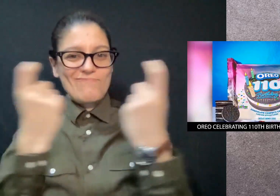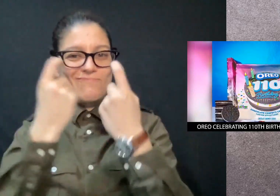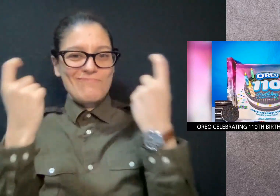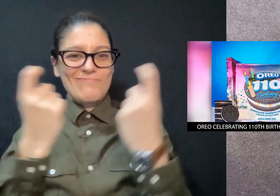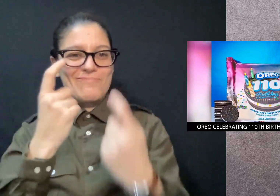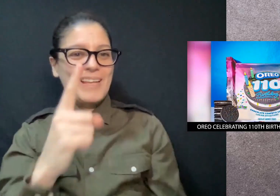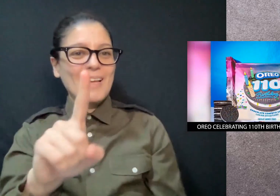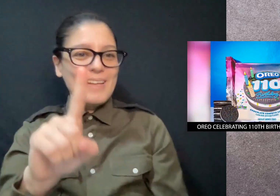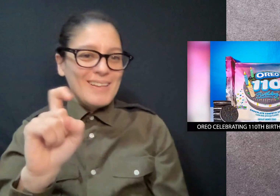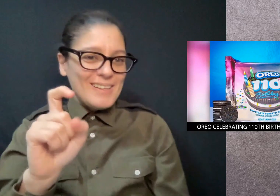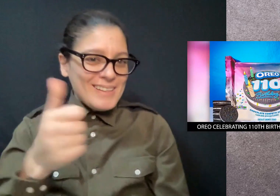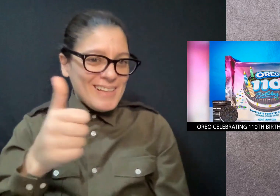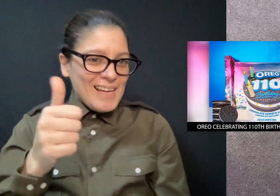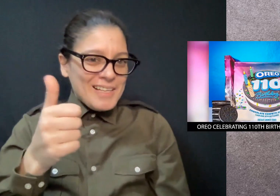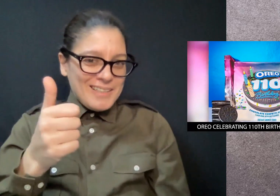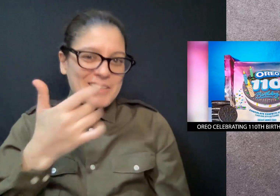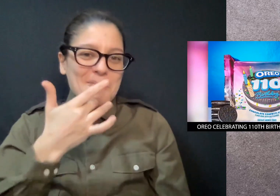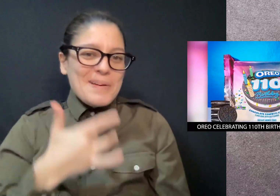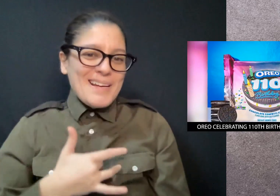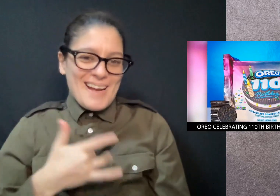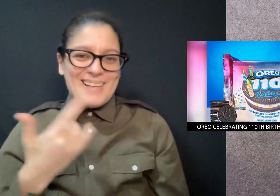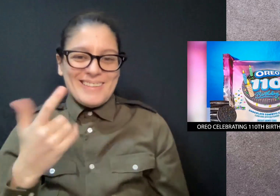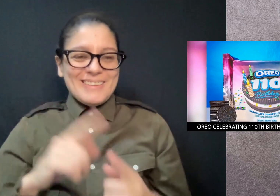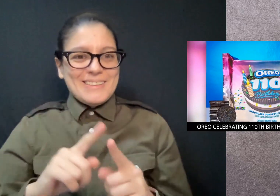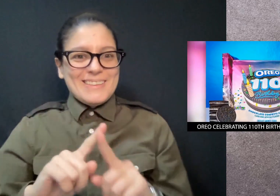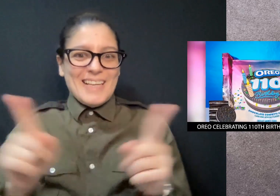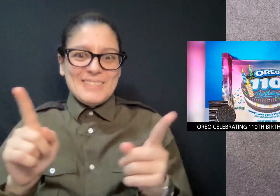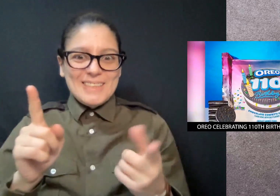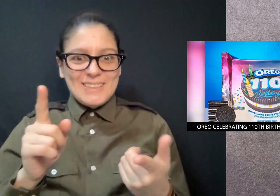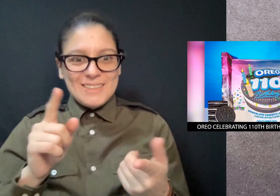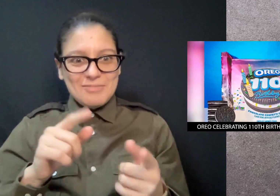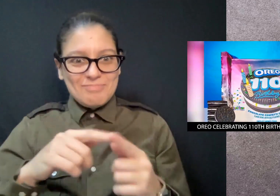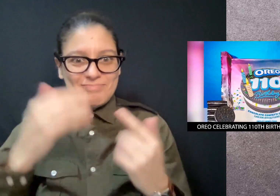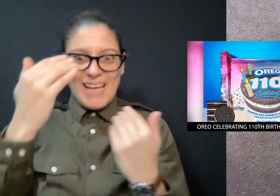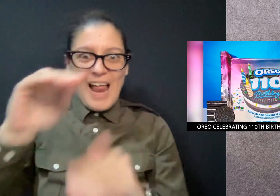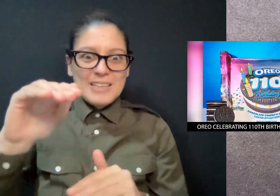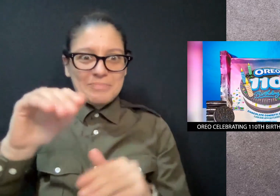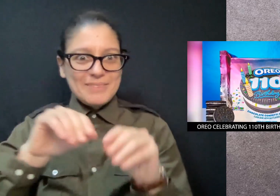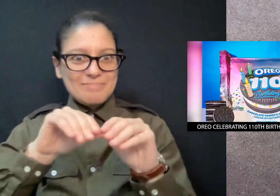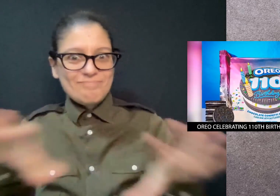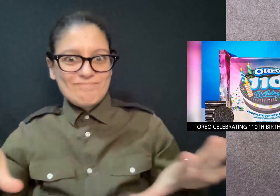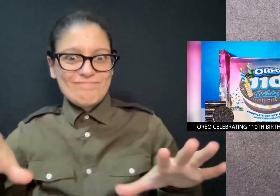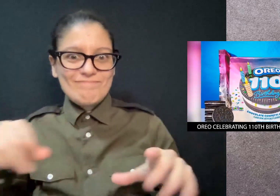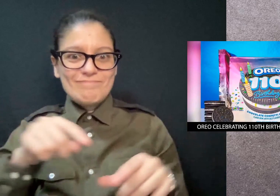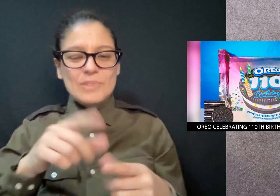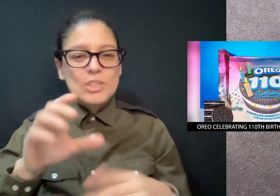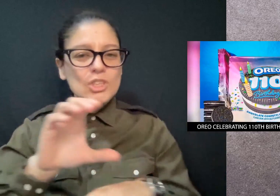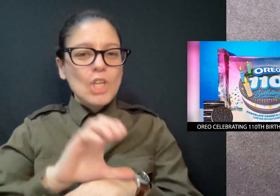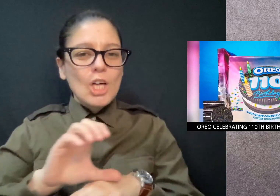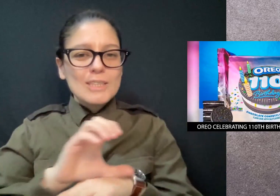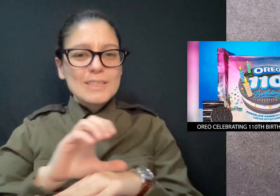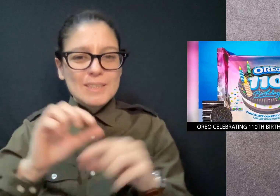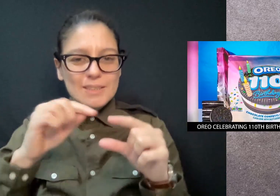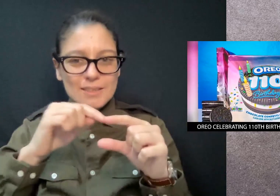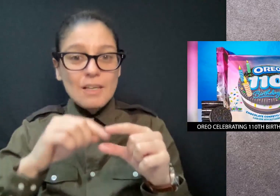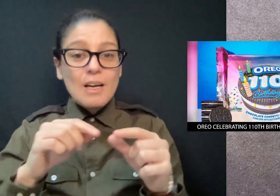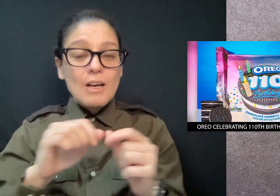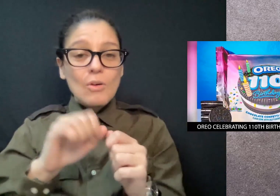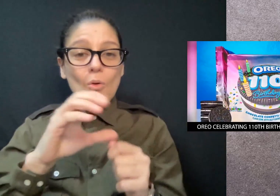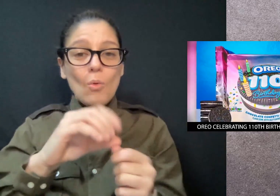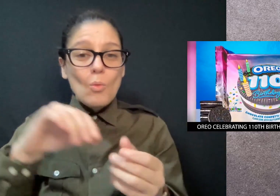11 years later, in 2011, Scream 4 was released. And many fans say it was